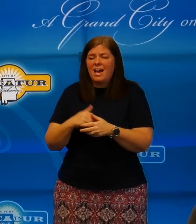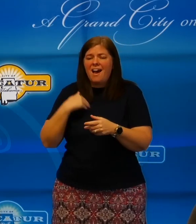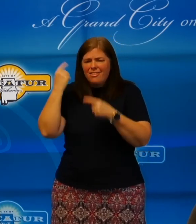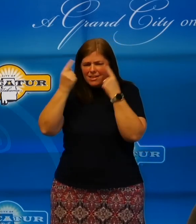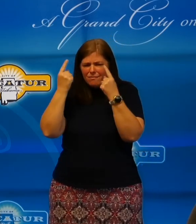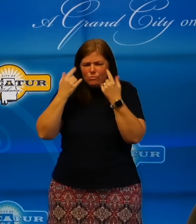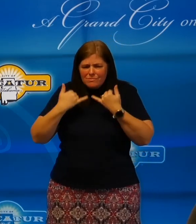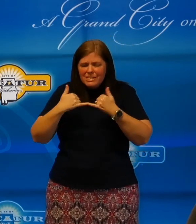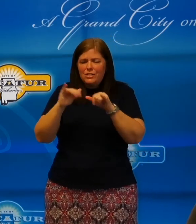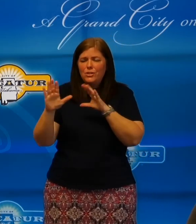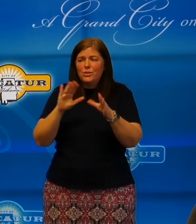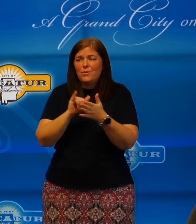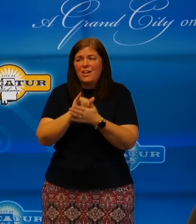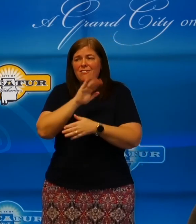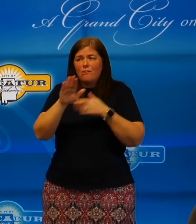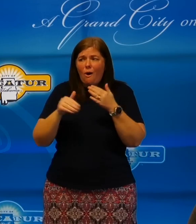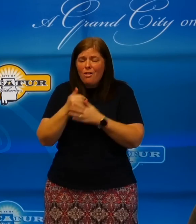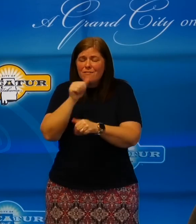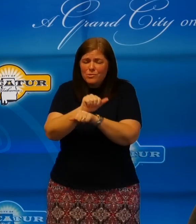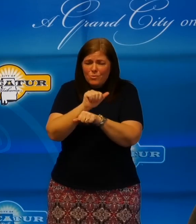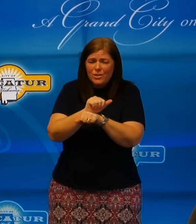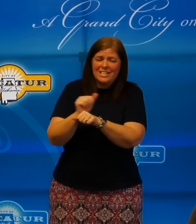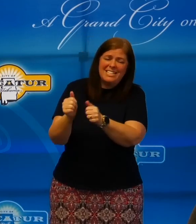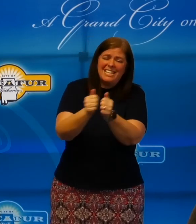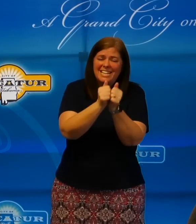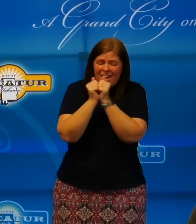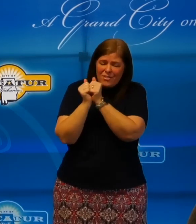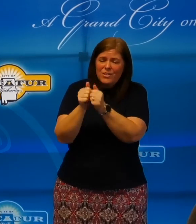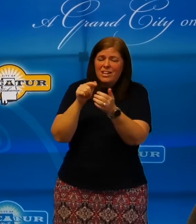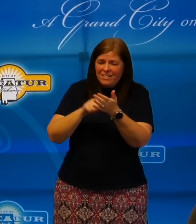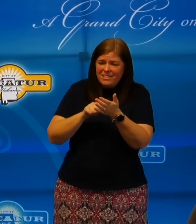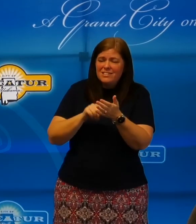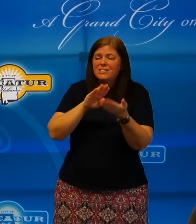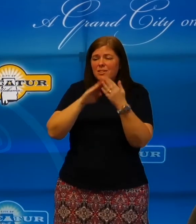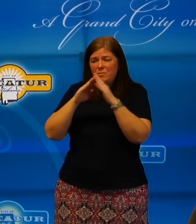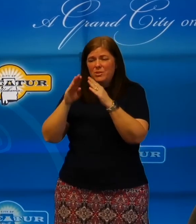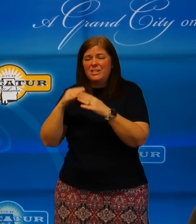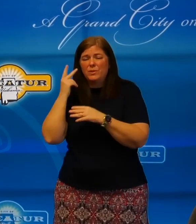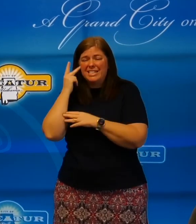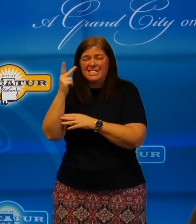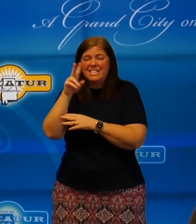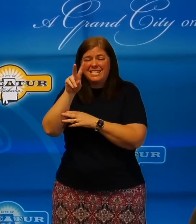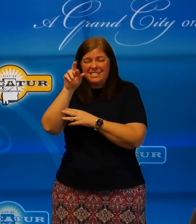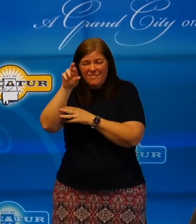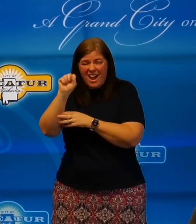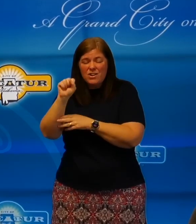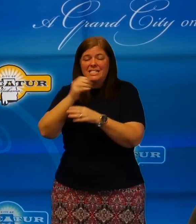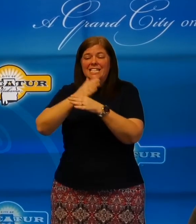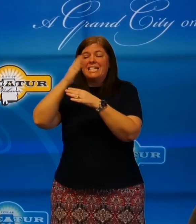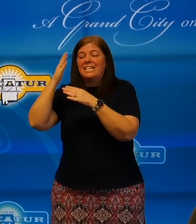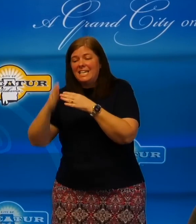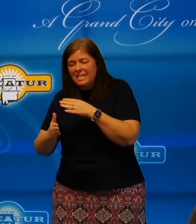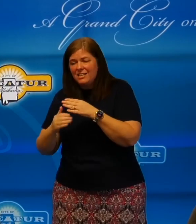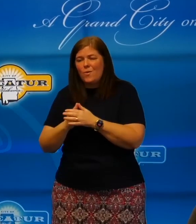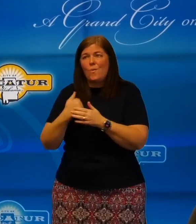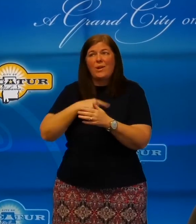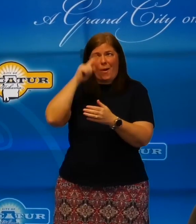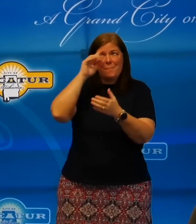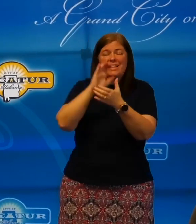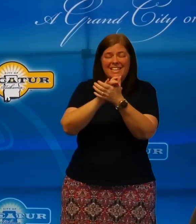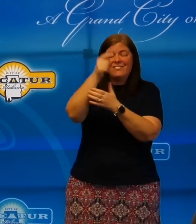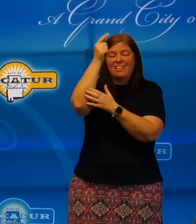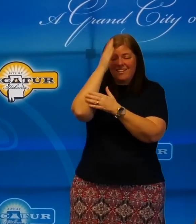working together within the community, we can see this virus come to an end in a quicker manner. So that's what we're believing God for.